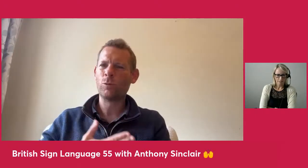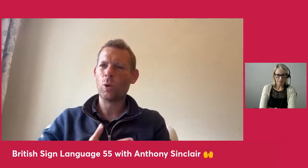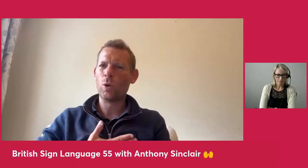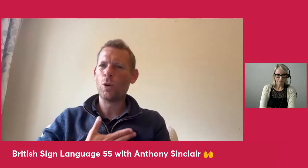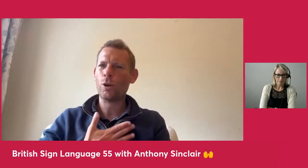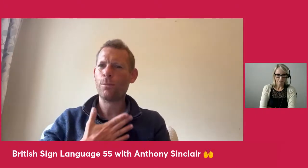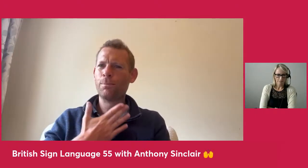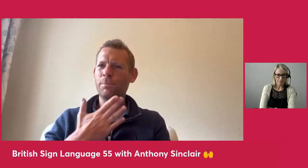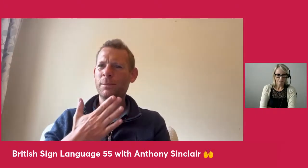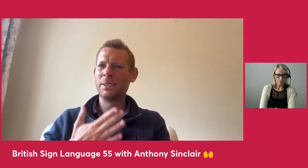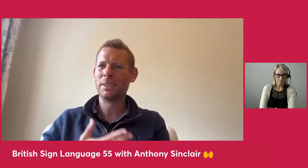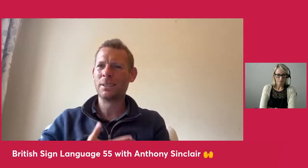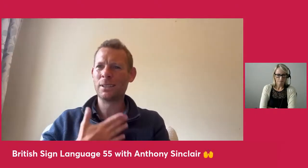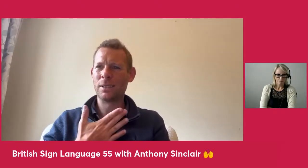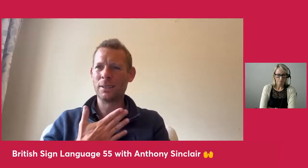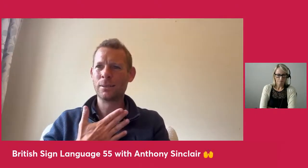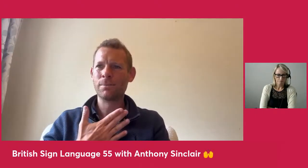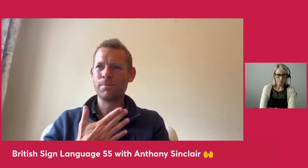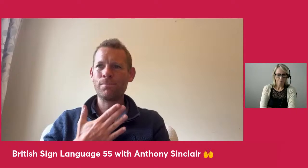Upset.